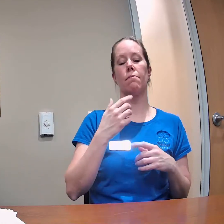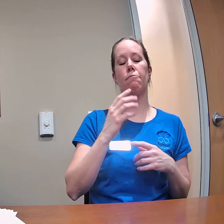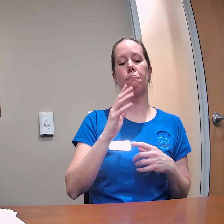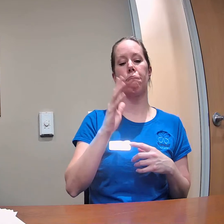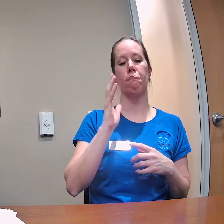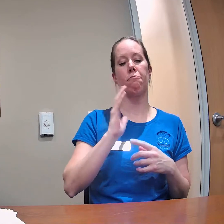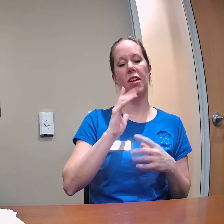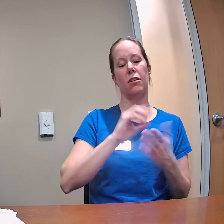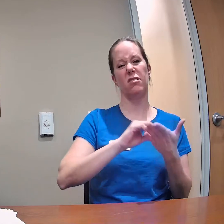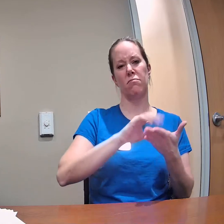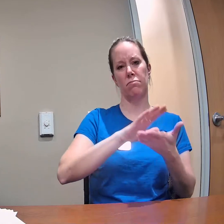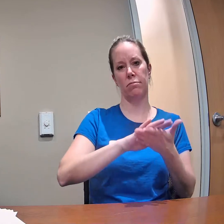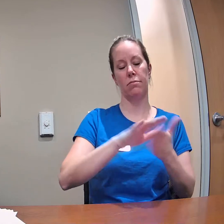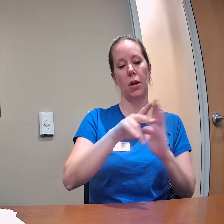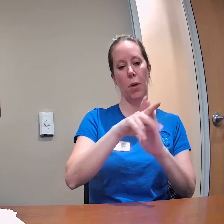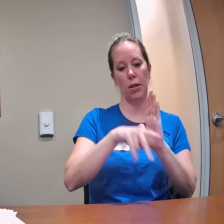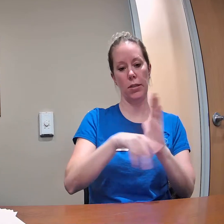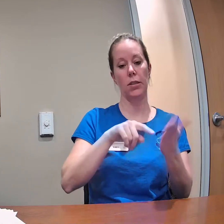COVID-19,